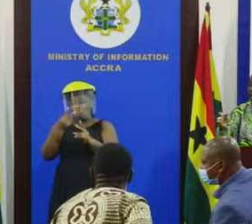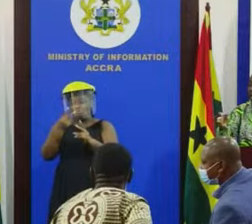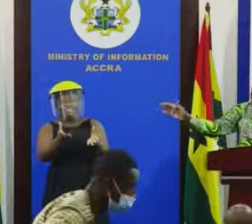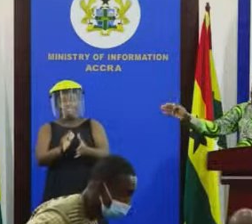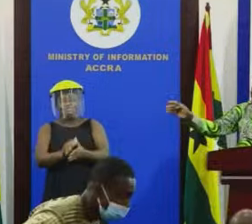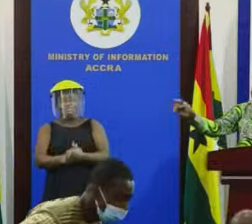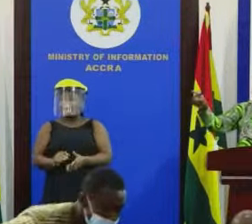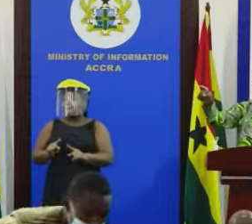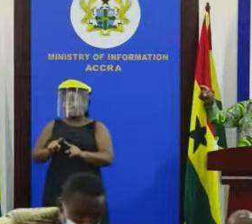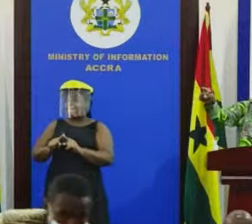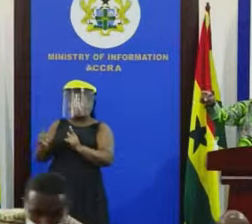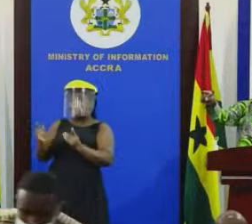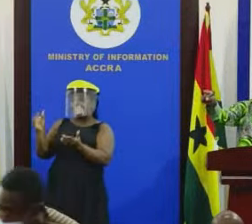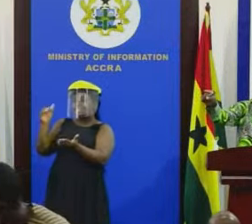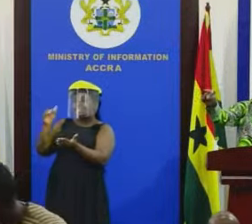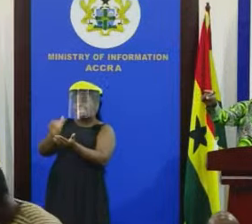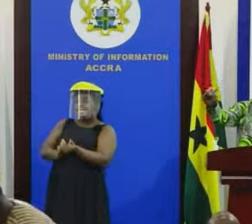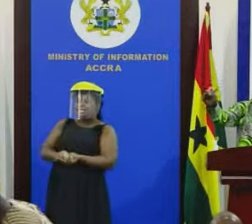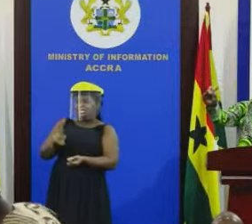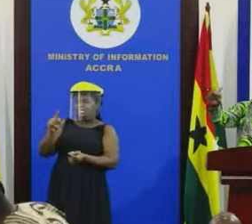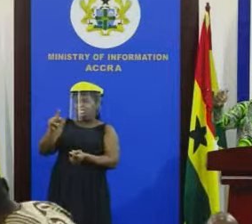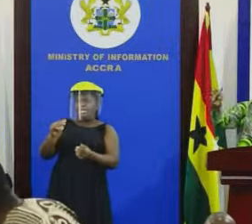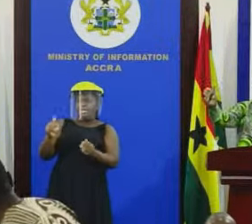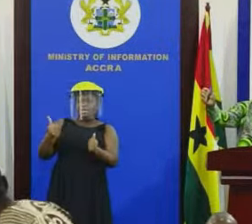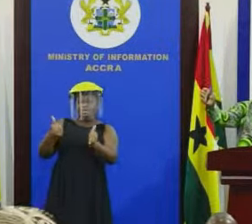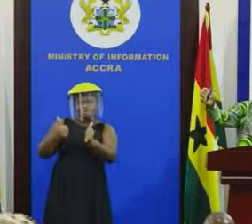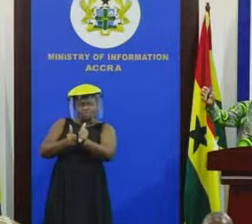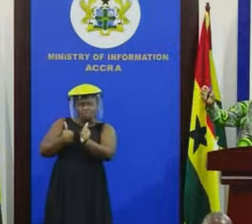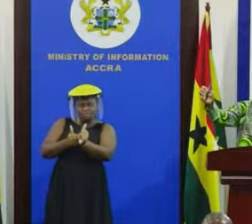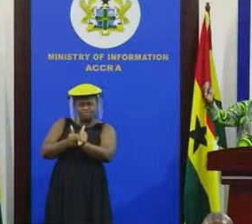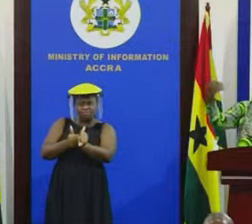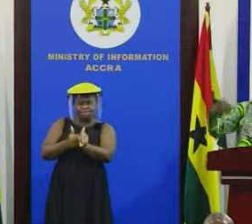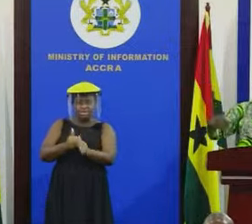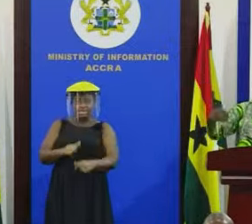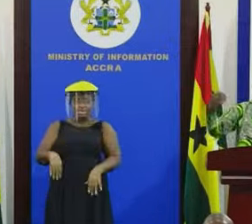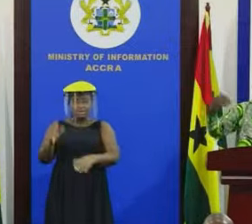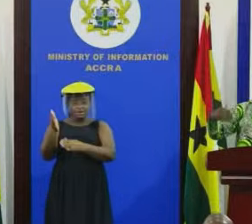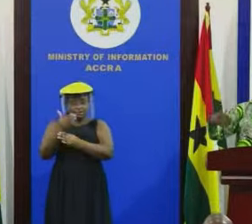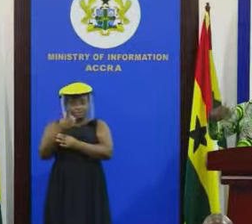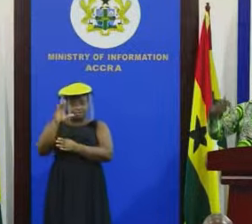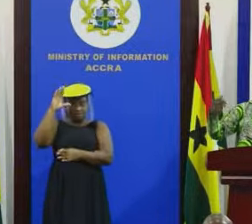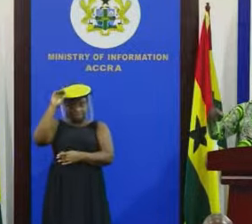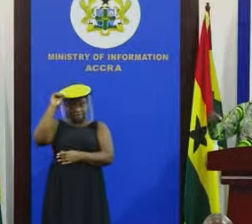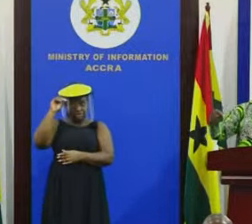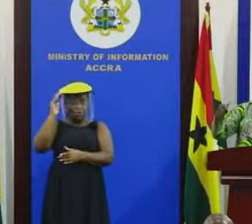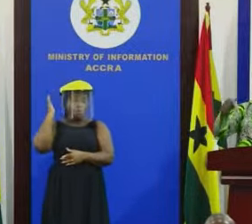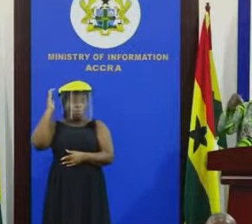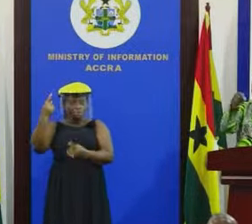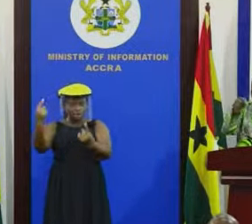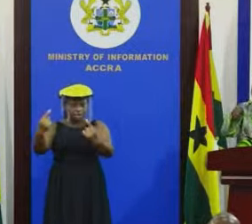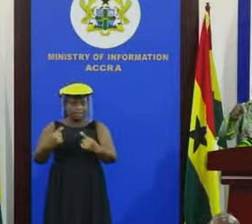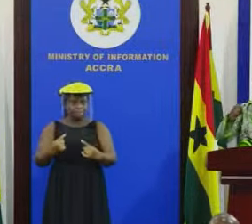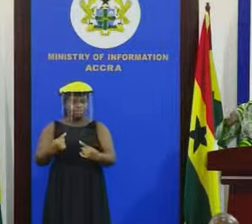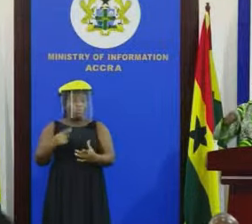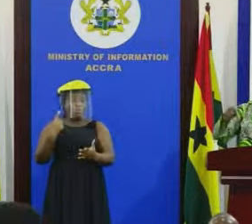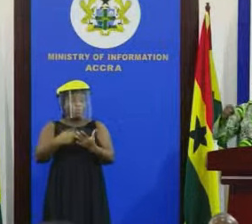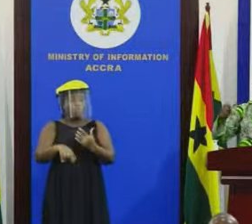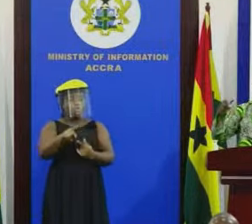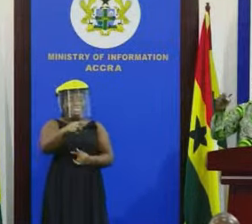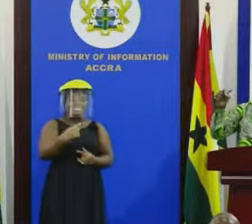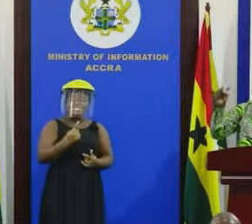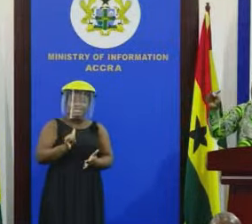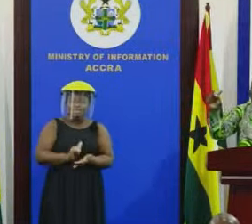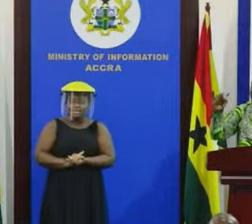Okay. Yes. Okay. But again, before you go, again, there's a quick follow-up. The fisheries minister will be joining us for a press briefing. What Captain is saying is